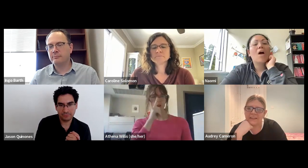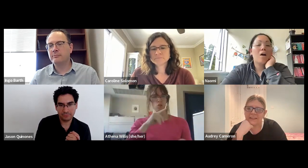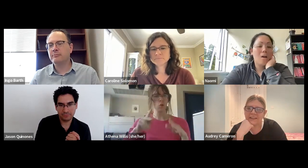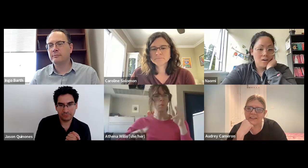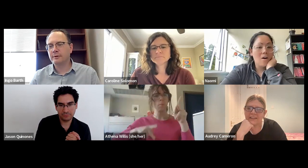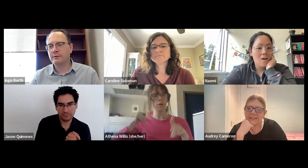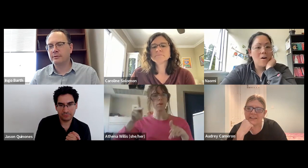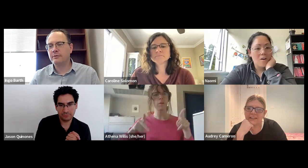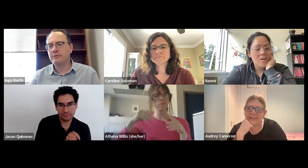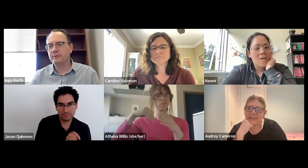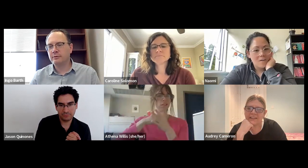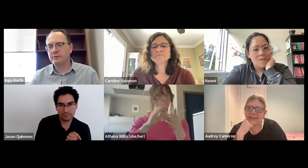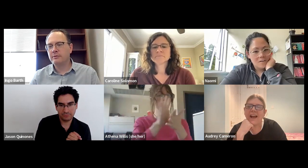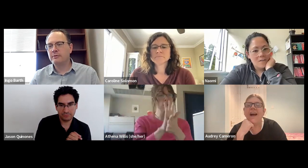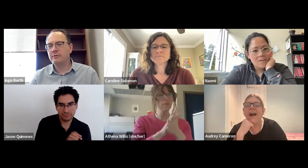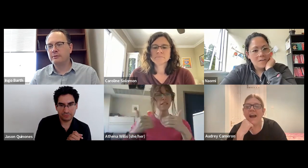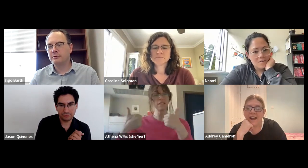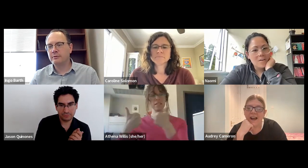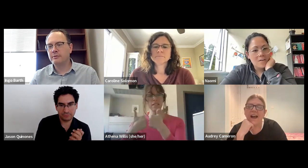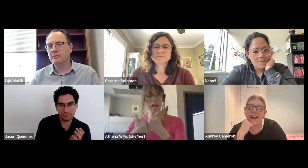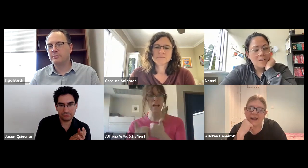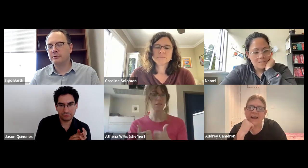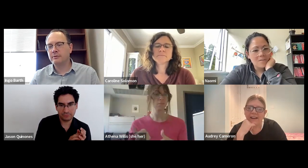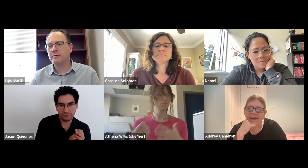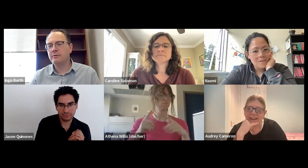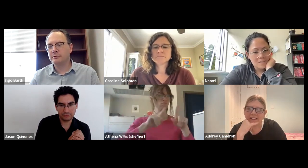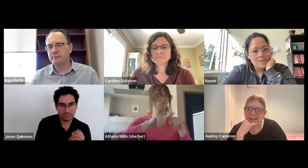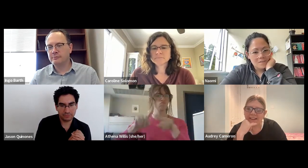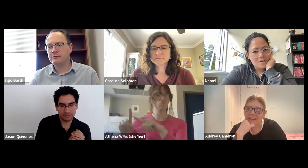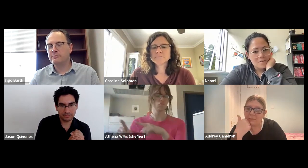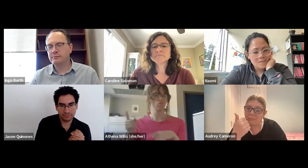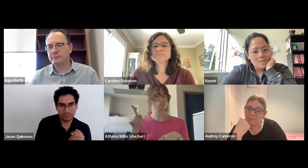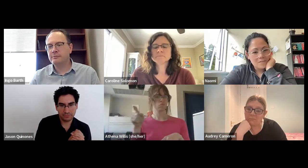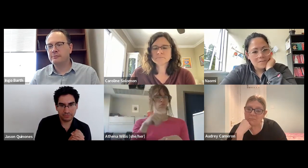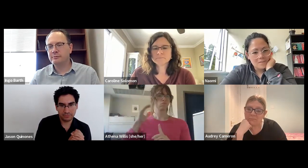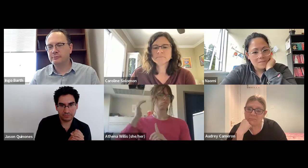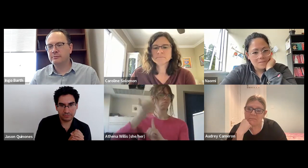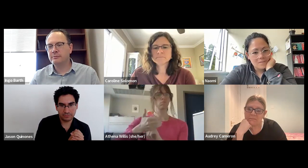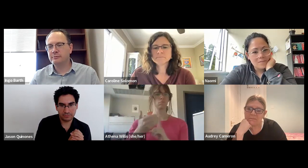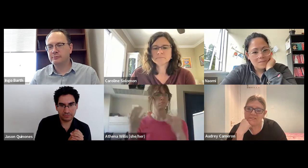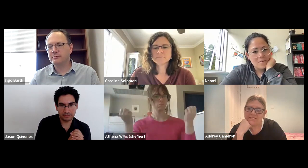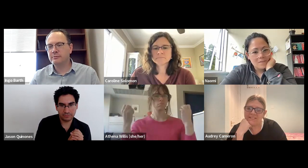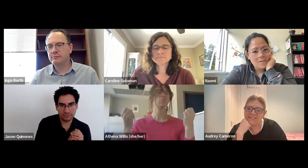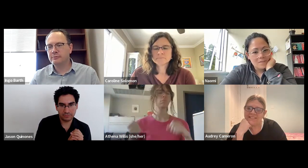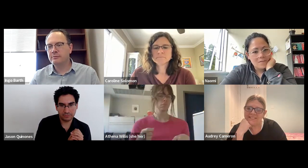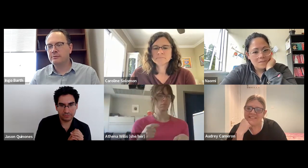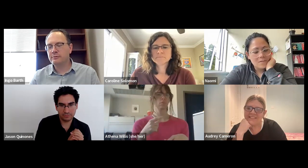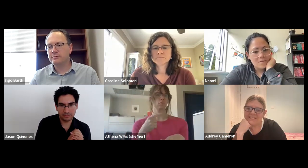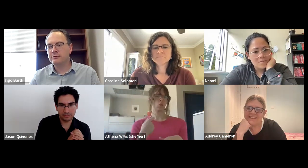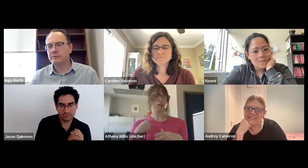avatar, you know, virtual people, whether they be in movies or games or the like. So various